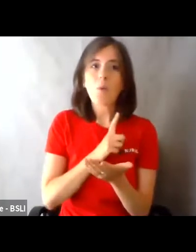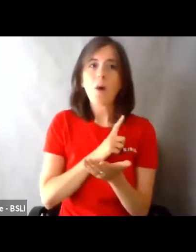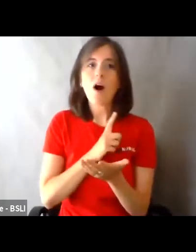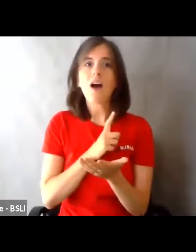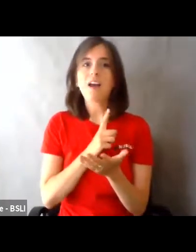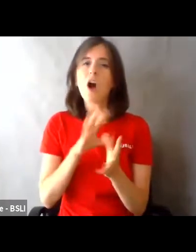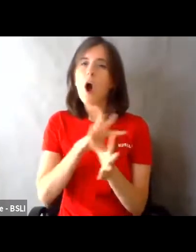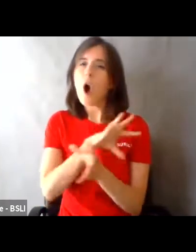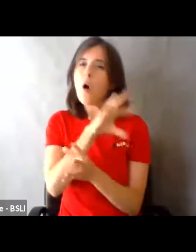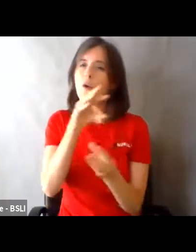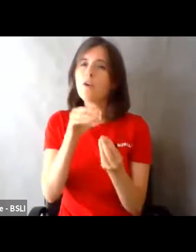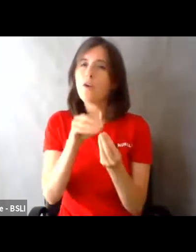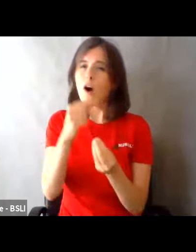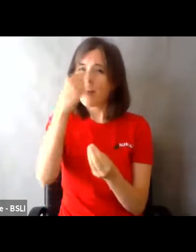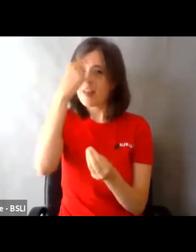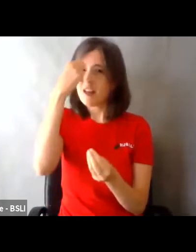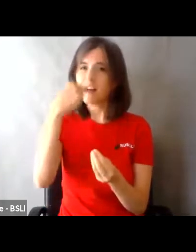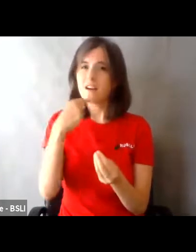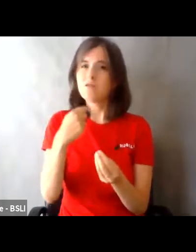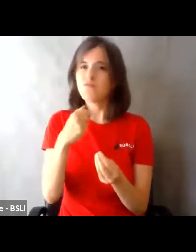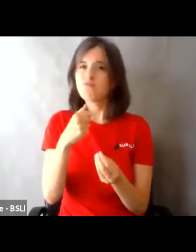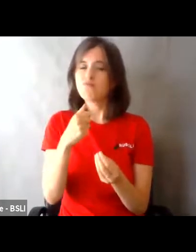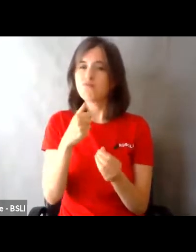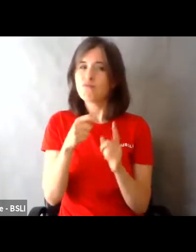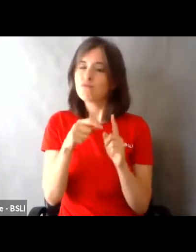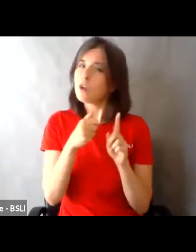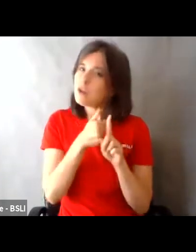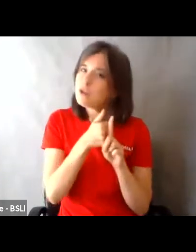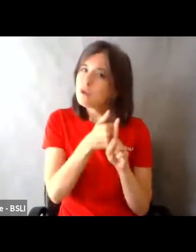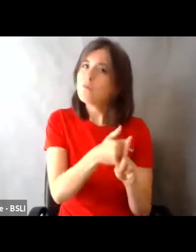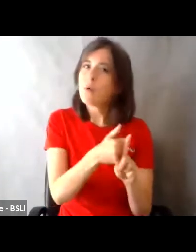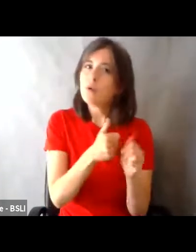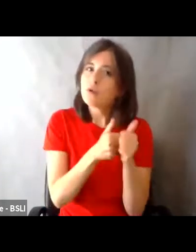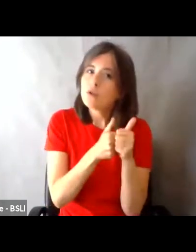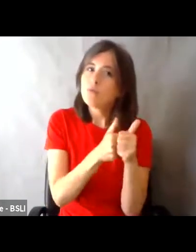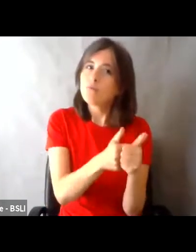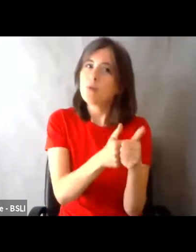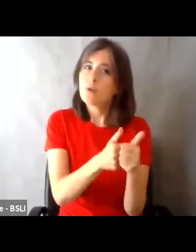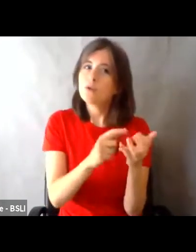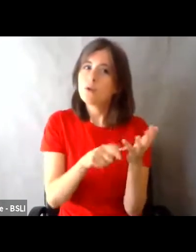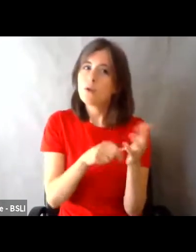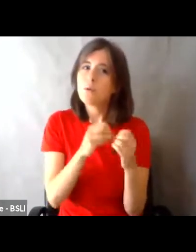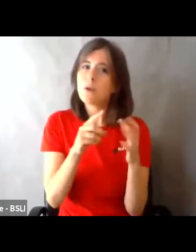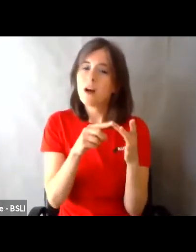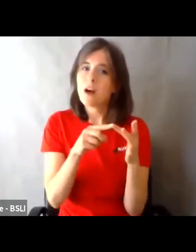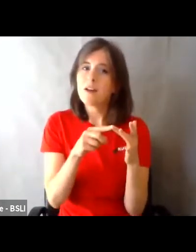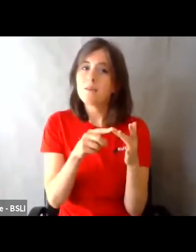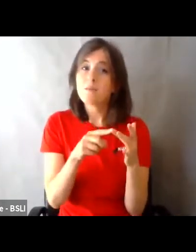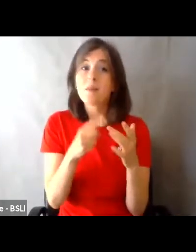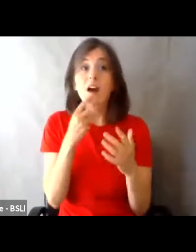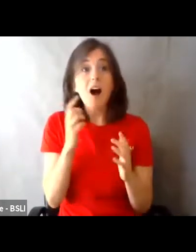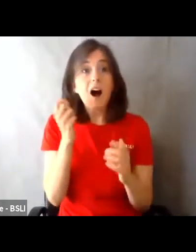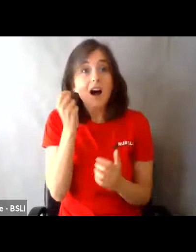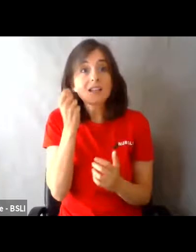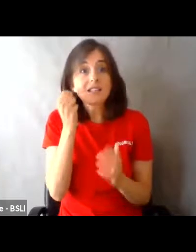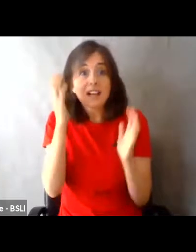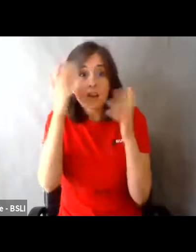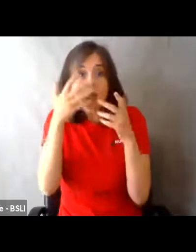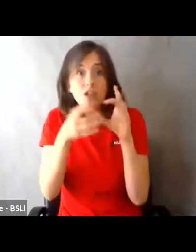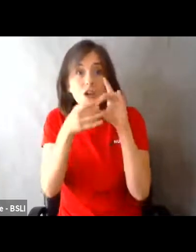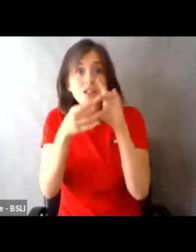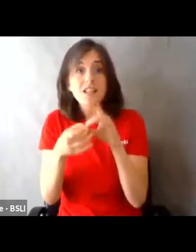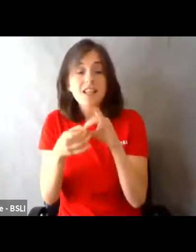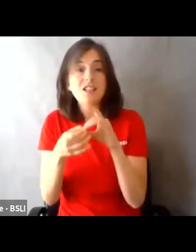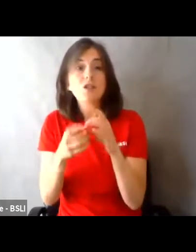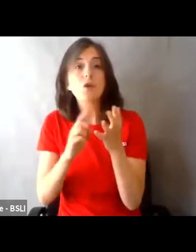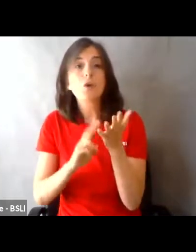favour tonight. Okay. I do acknowledge that people's concerns about the neoliberal agenda, particularly the way that the